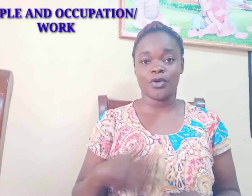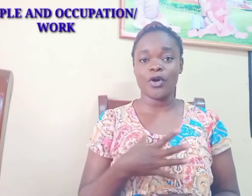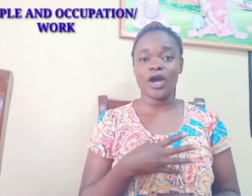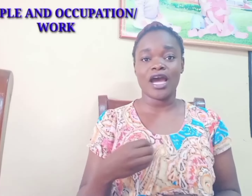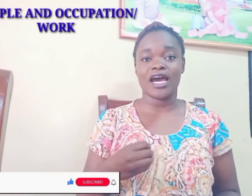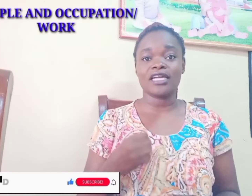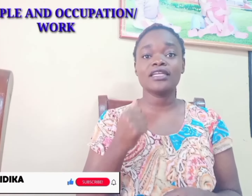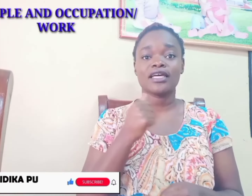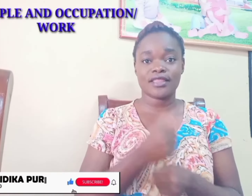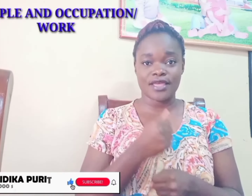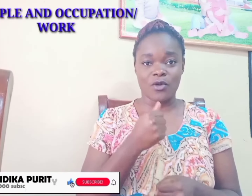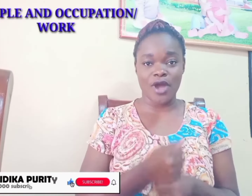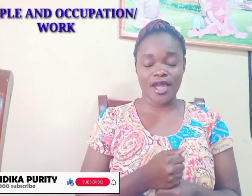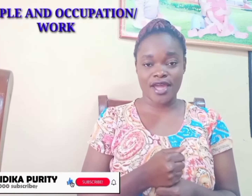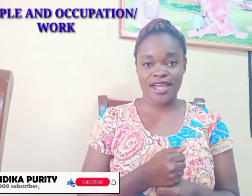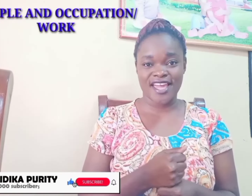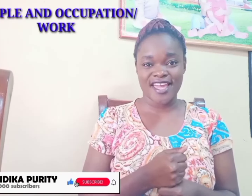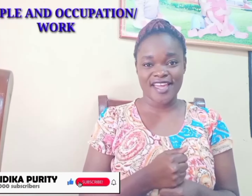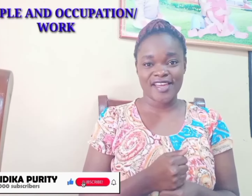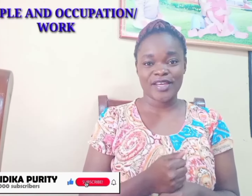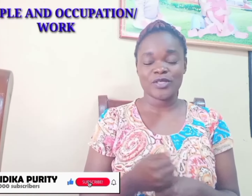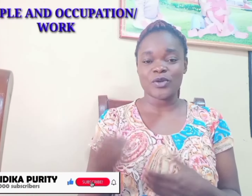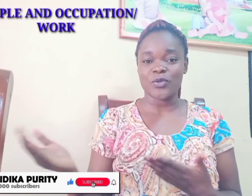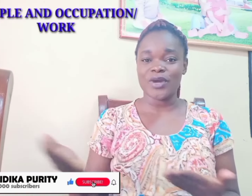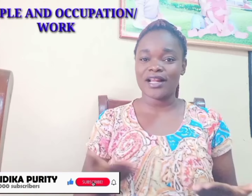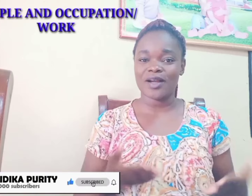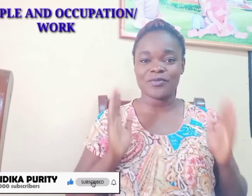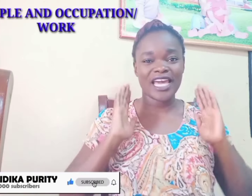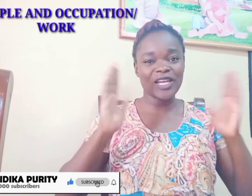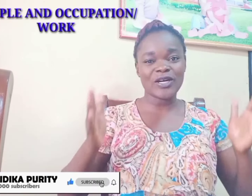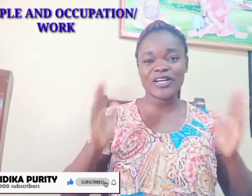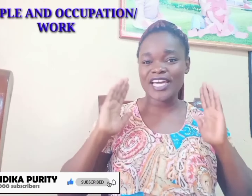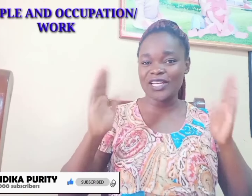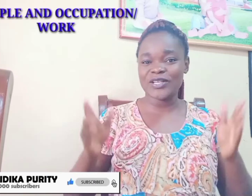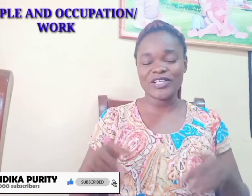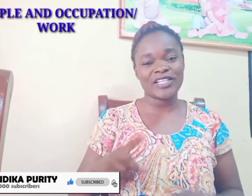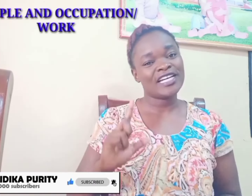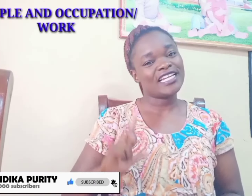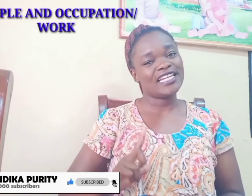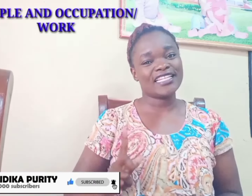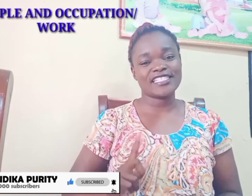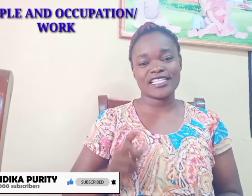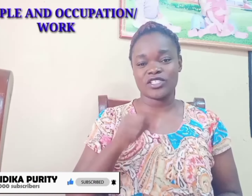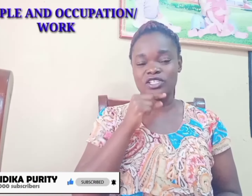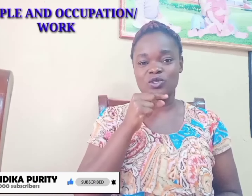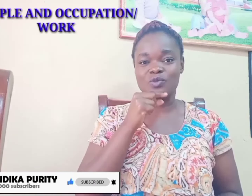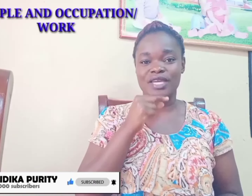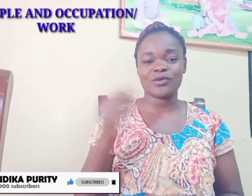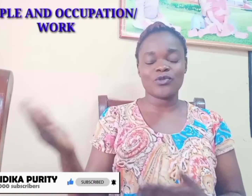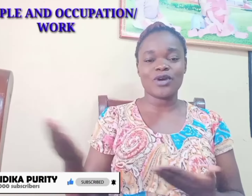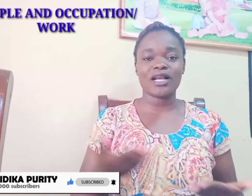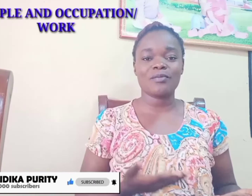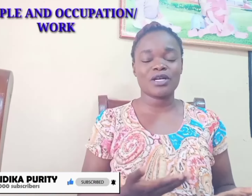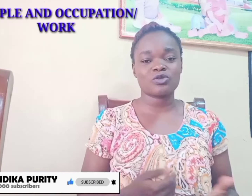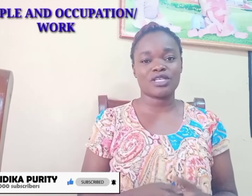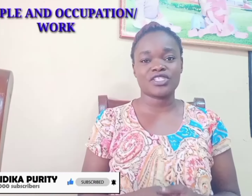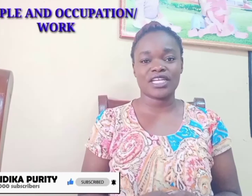People and their work. So welcome. Hello, hello, ladies and gentlemen. Welcome back to my